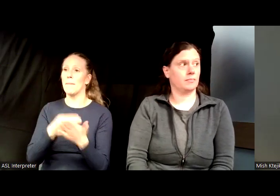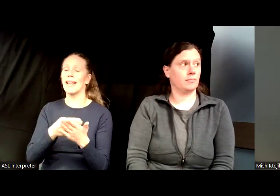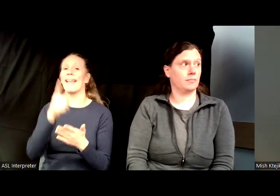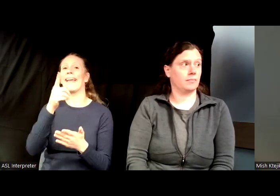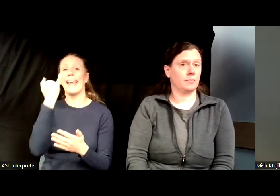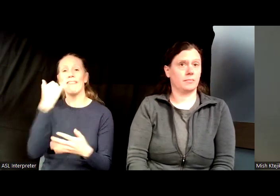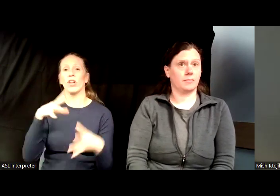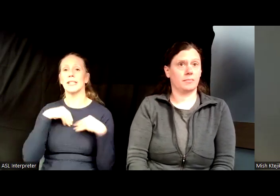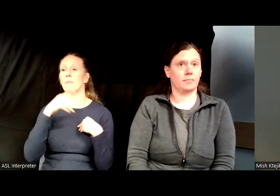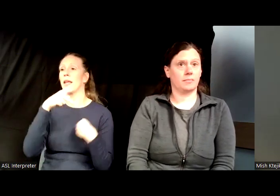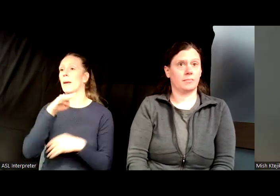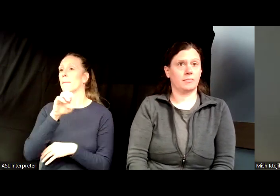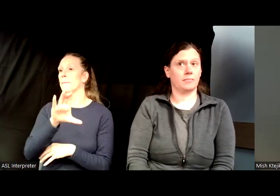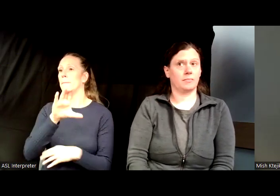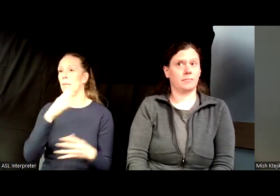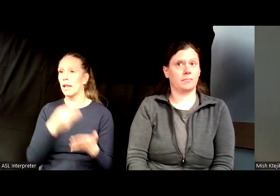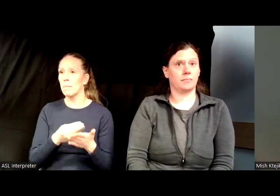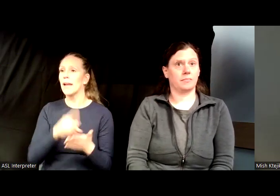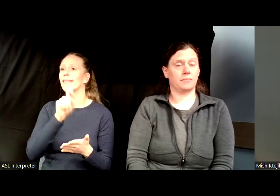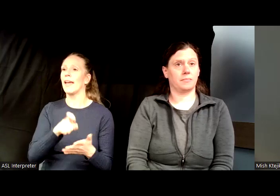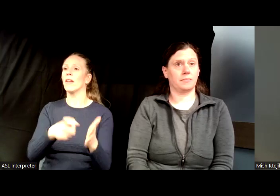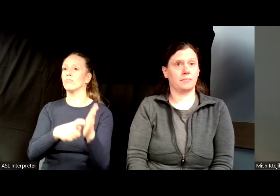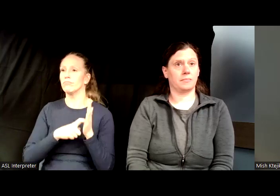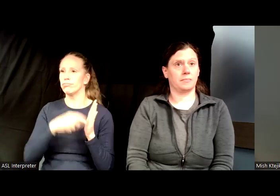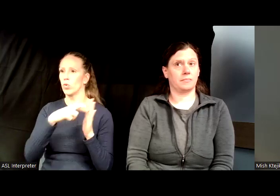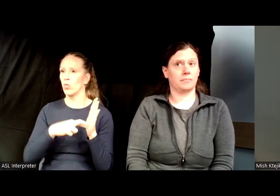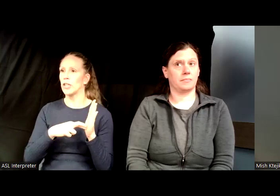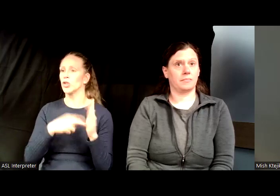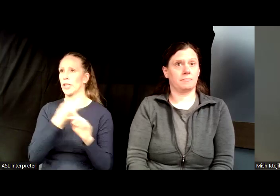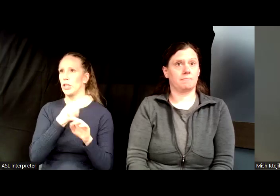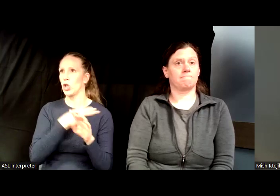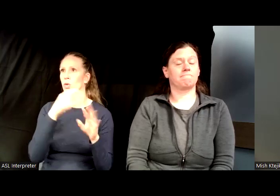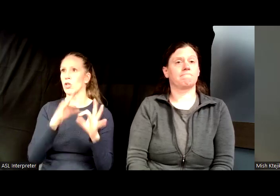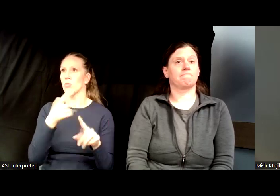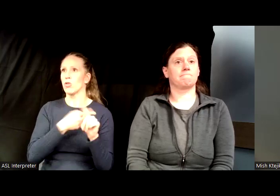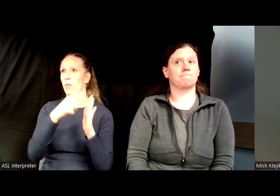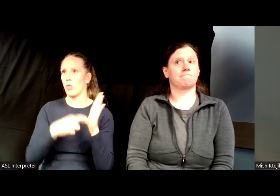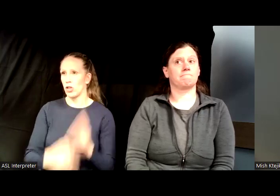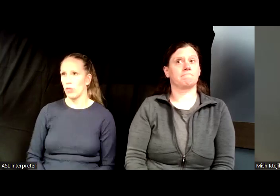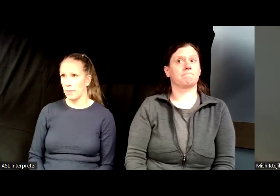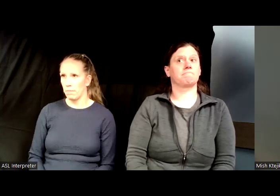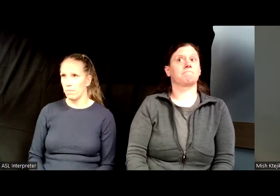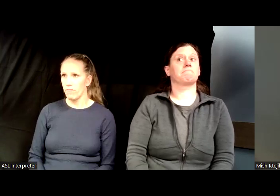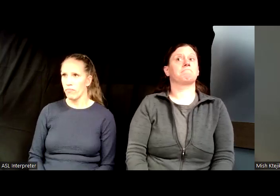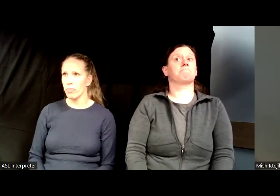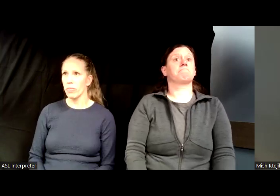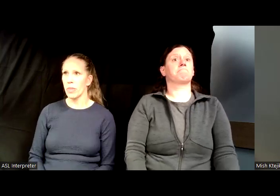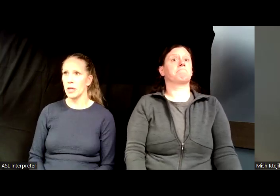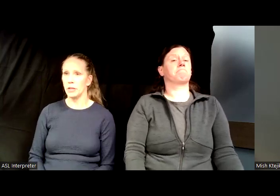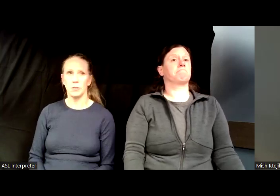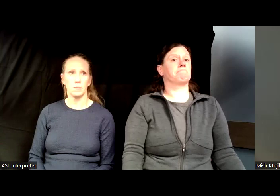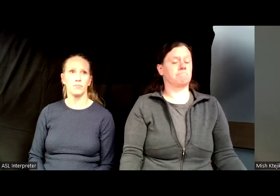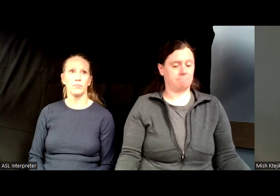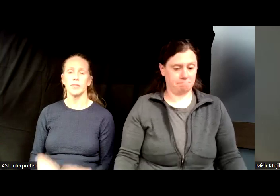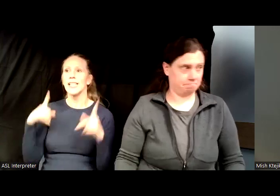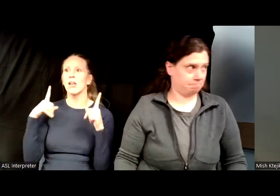them if they're taking on those funds. They have to use people on that registry. So it's complicated.